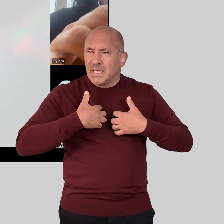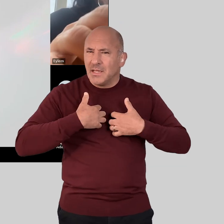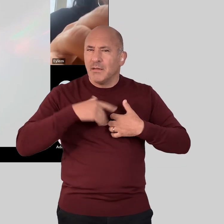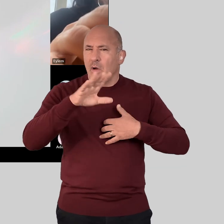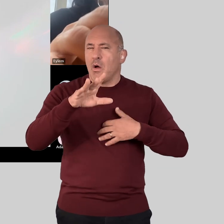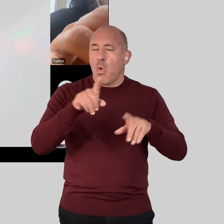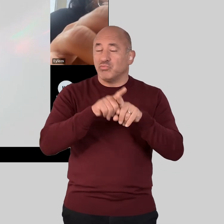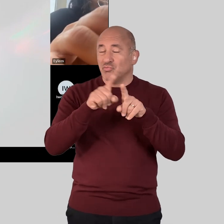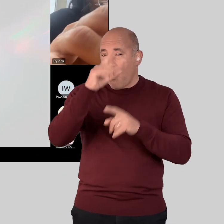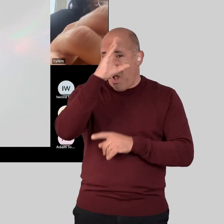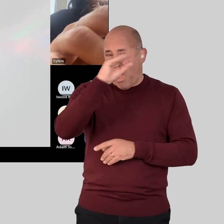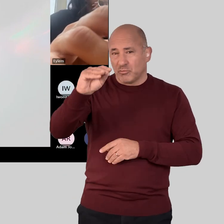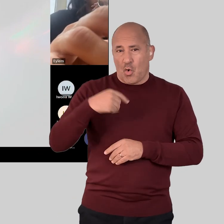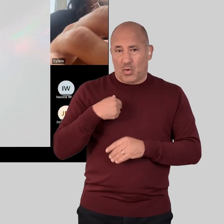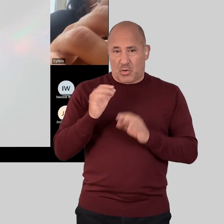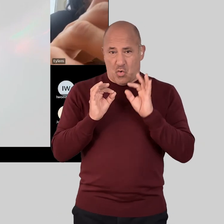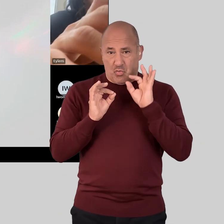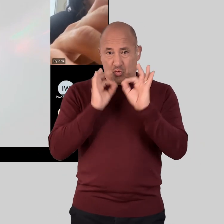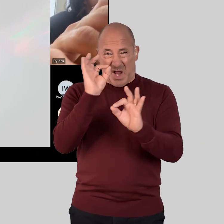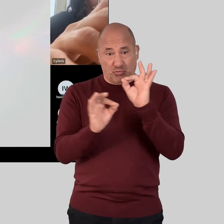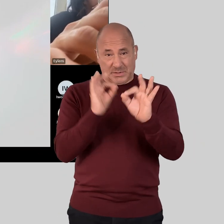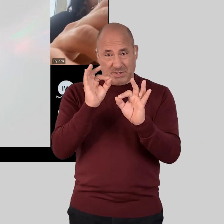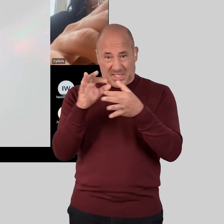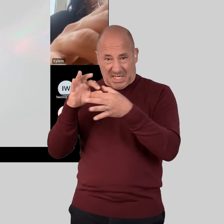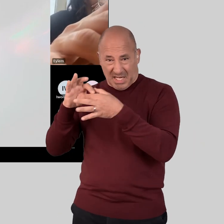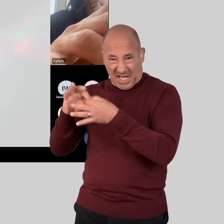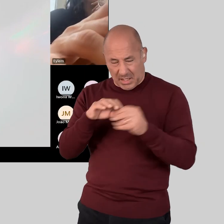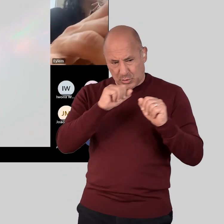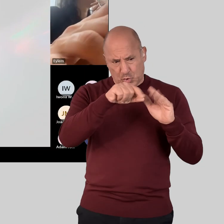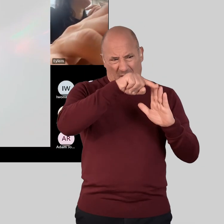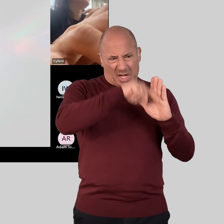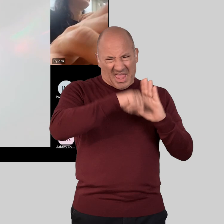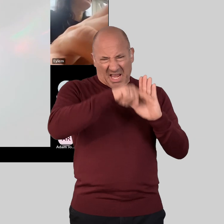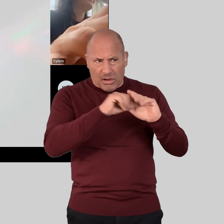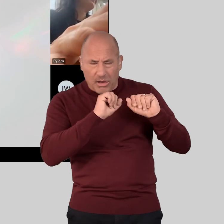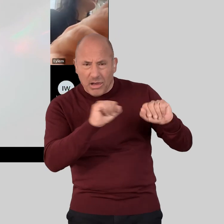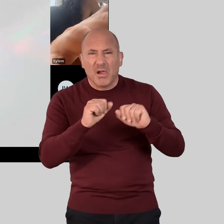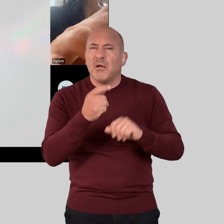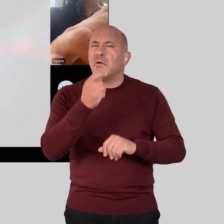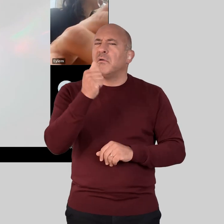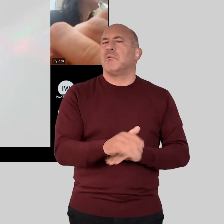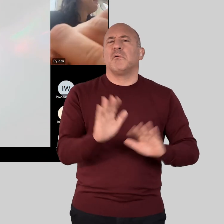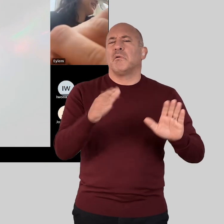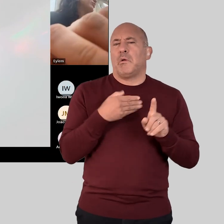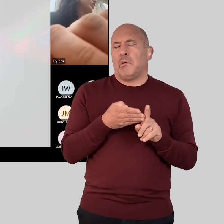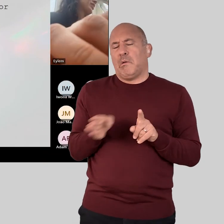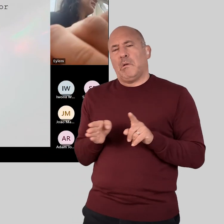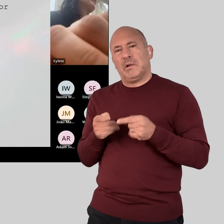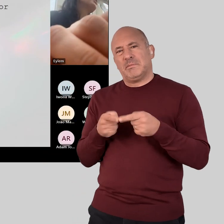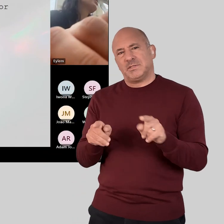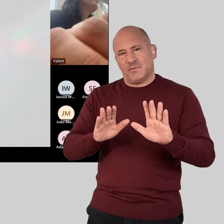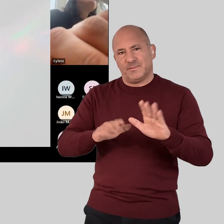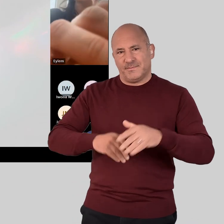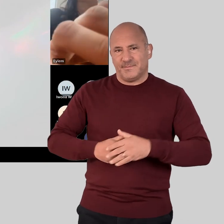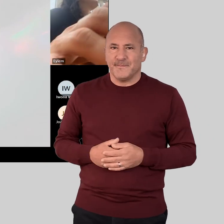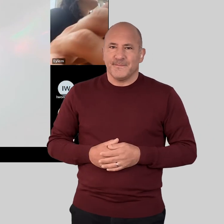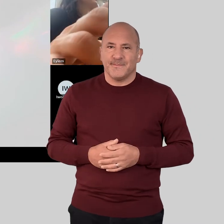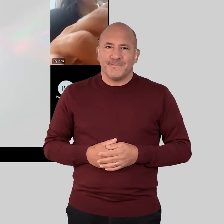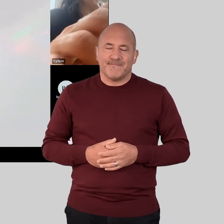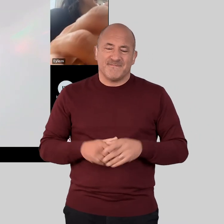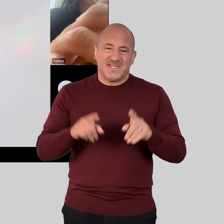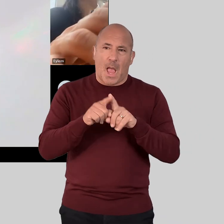their legal rights came up very rarely, which is very interesting. But also note that the questions that we asked weren't